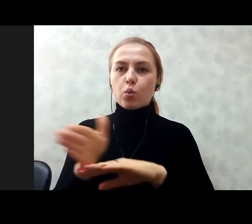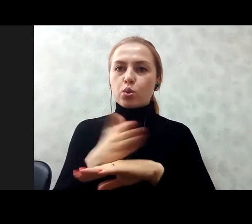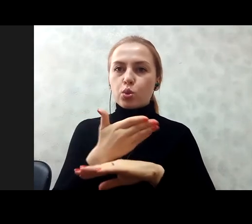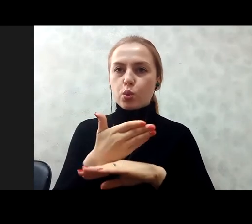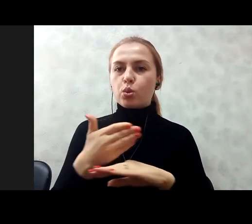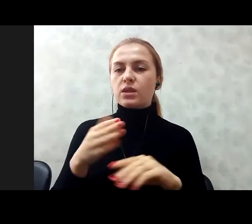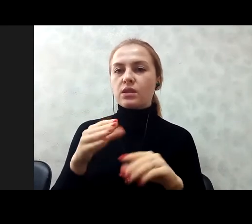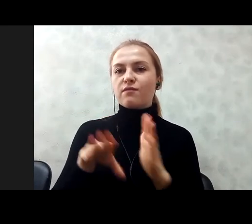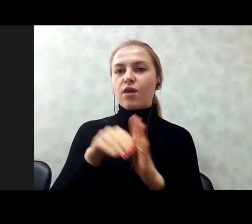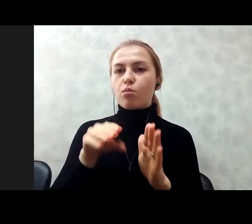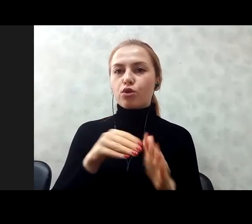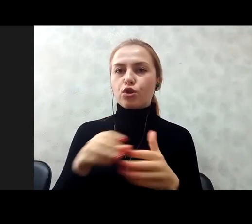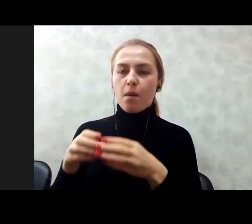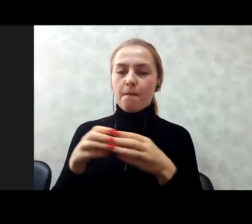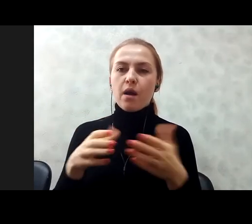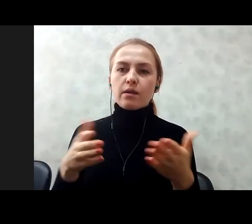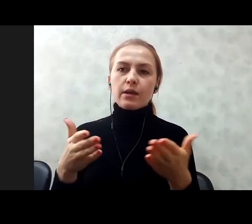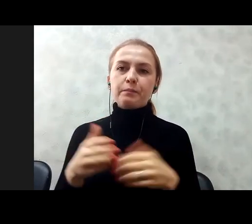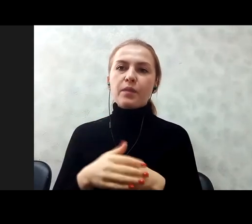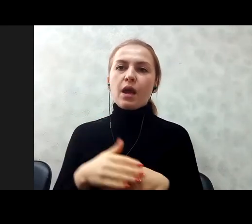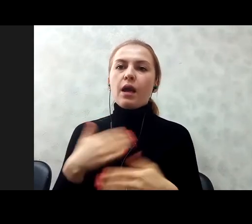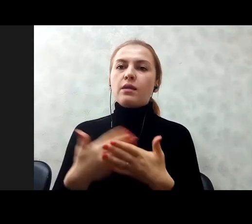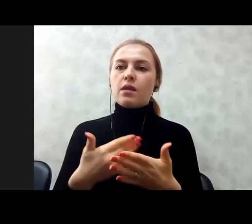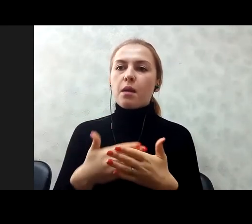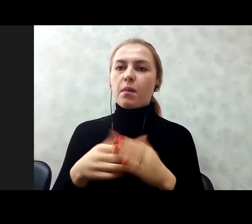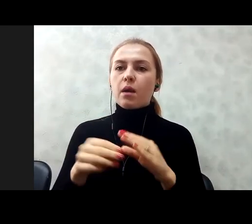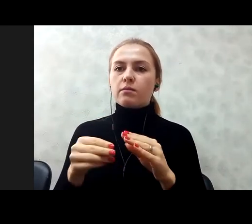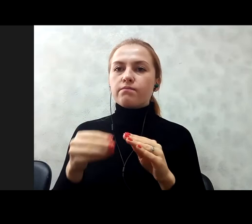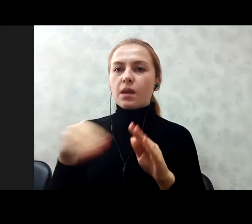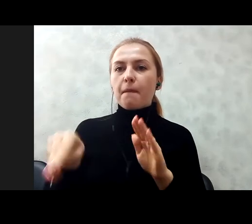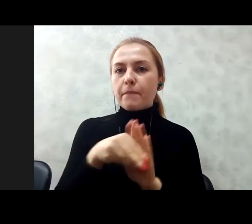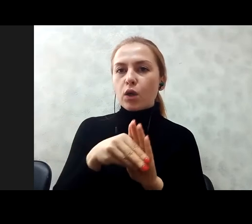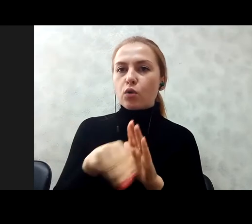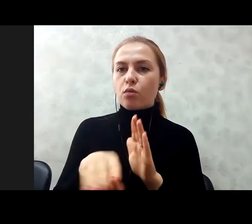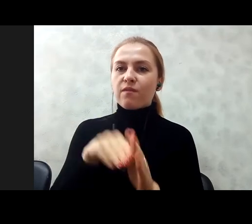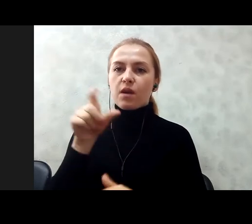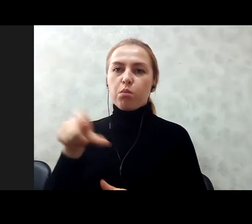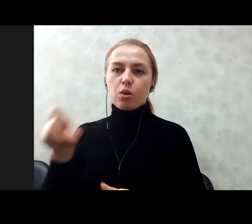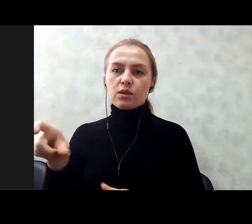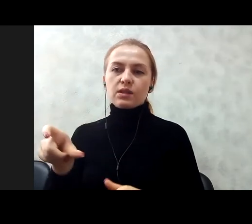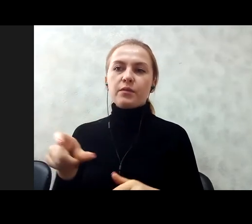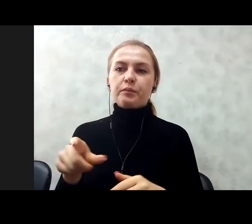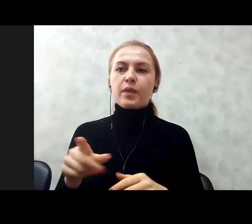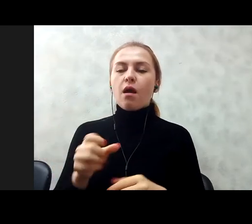around certain gaps that we still have both in the legislation and the practices, like